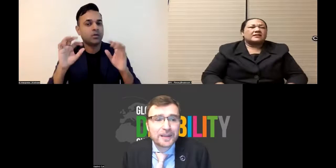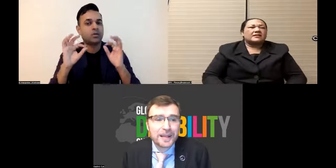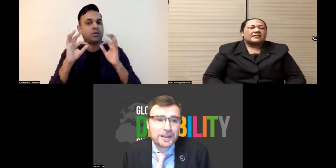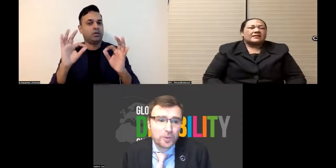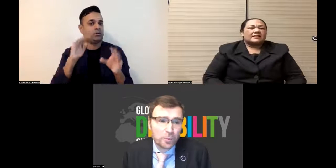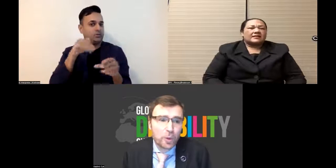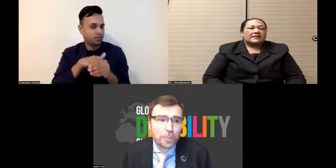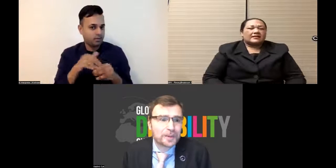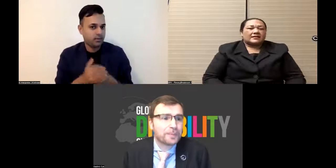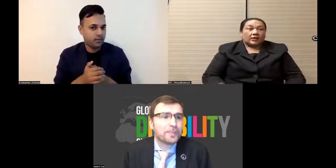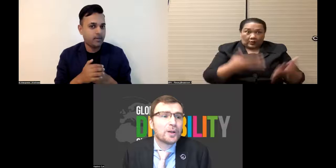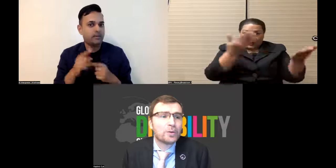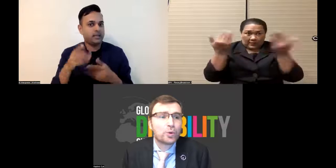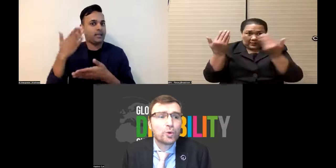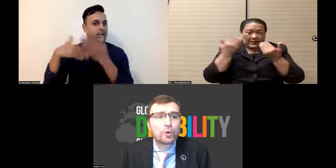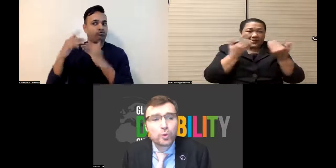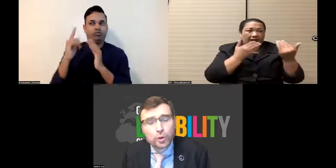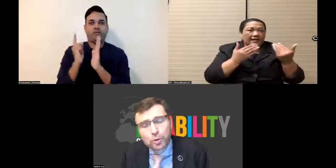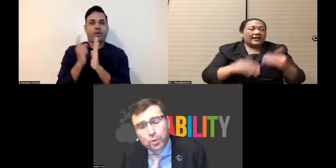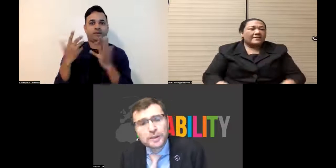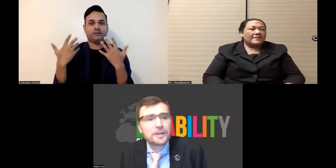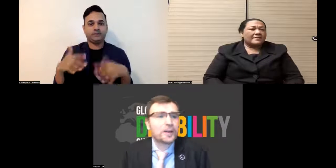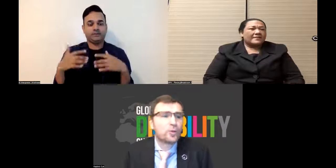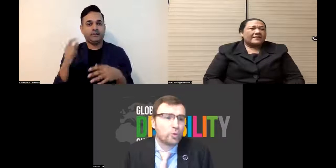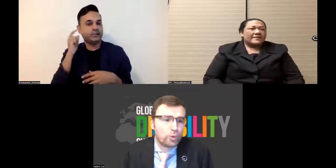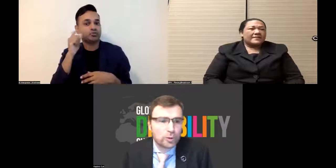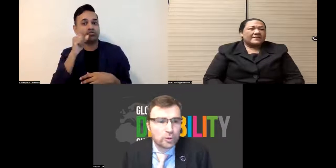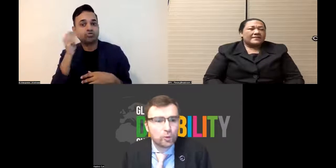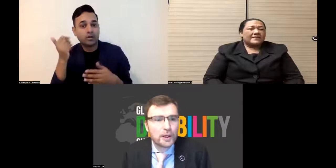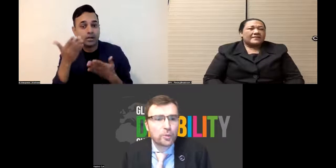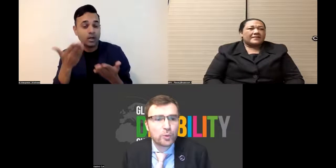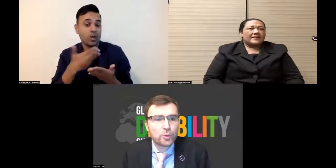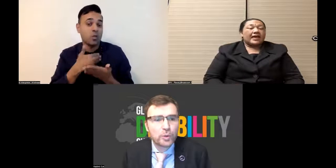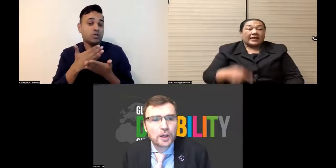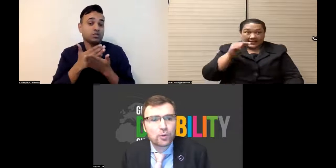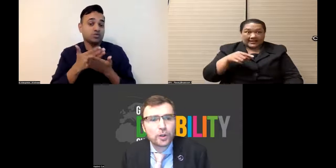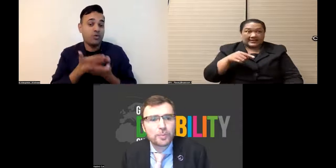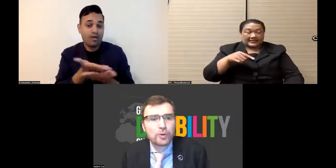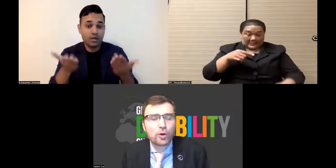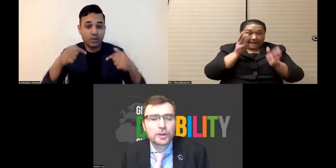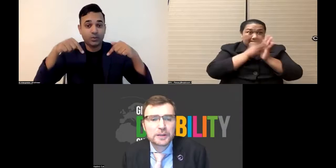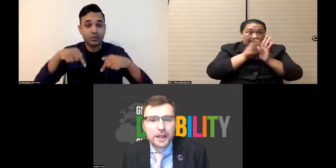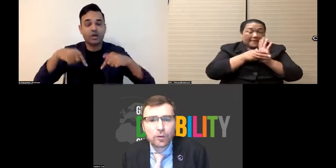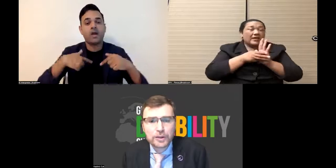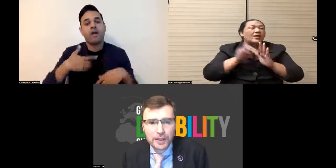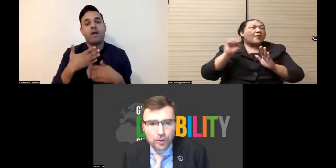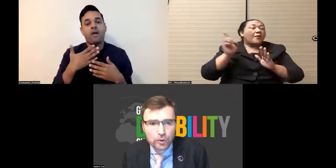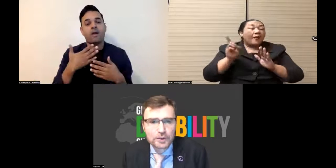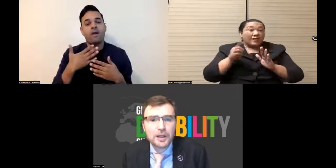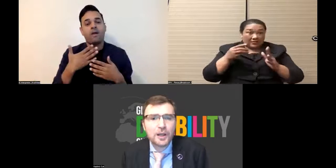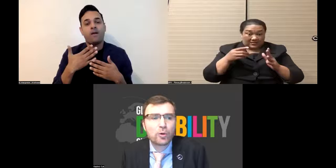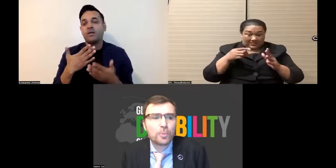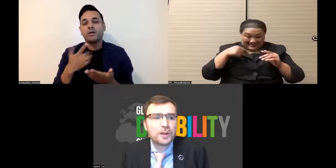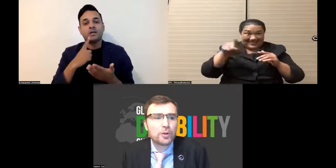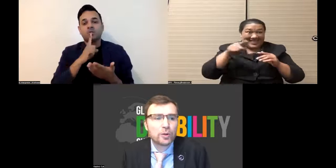this fantastic moment. Through this event today, we would like to remind donors and all